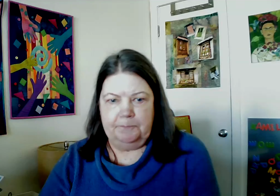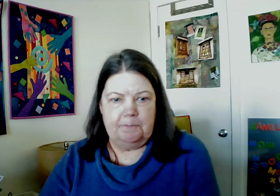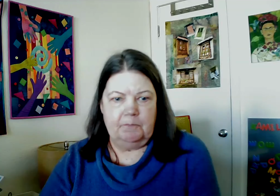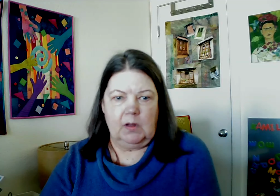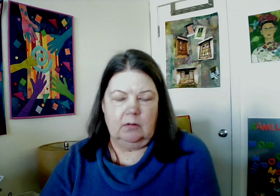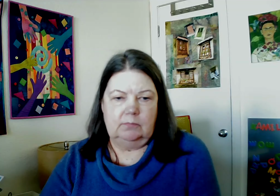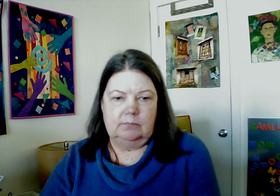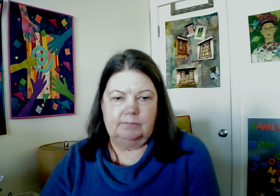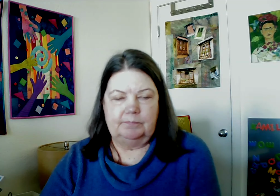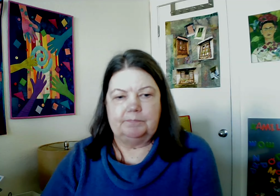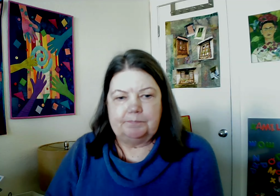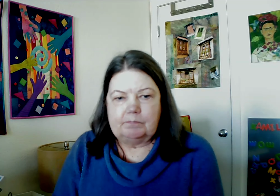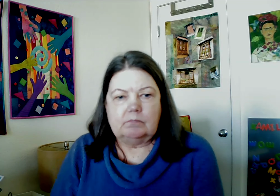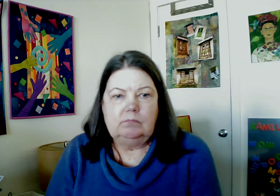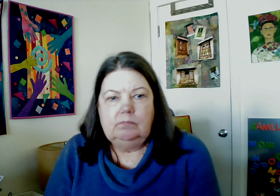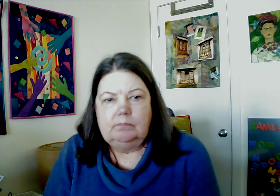Yeah, somebody jump in.